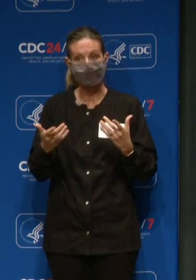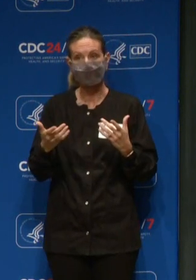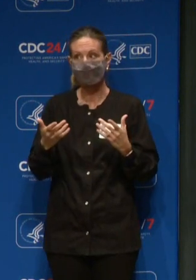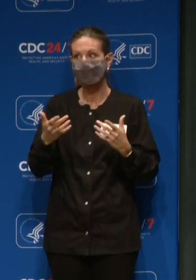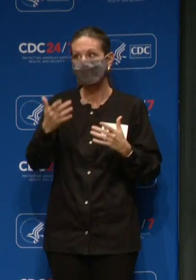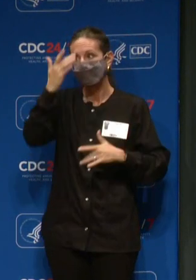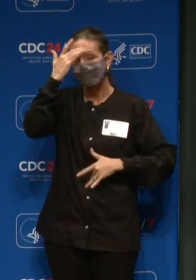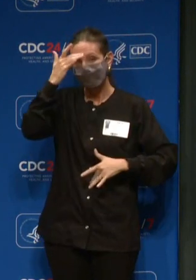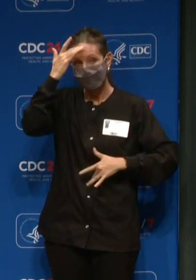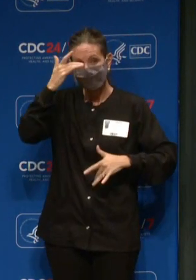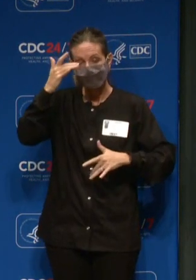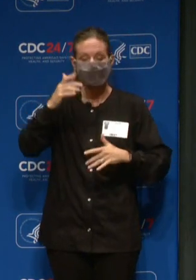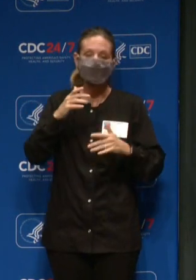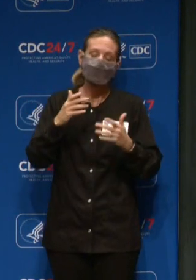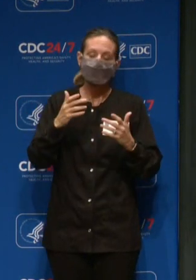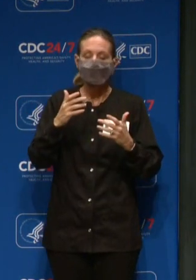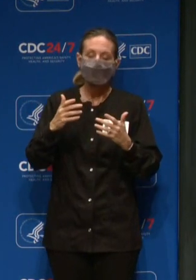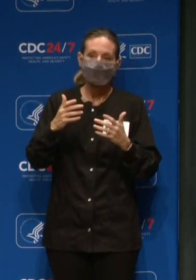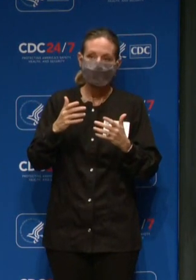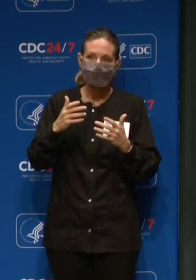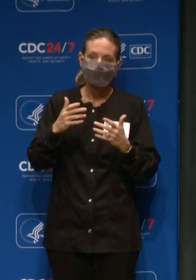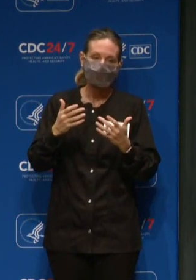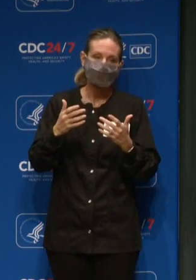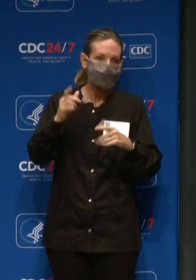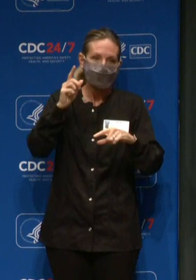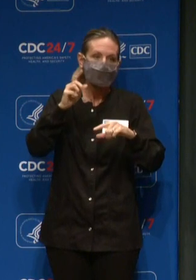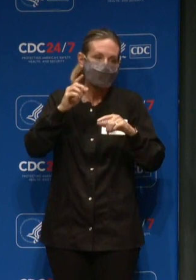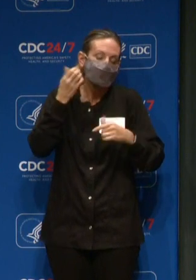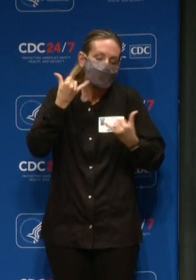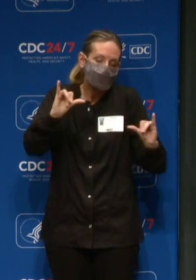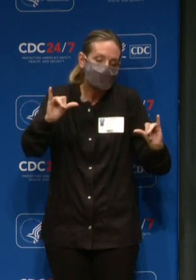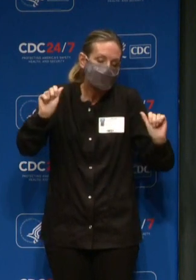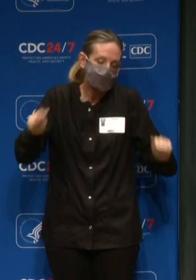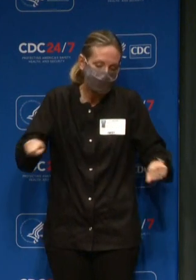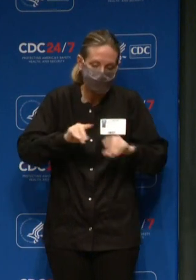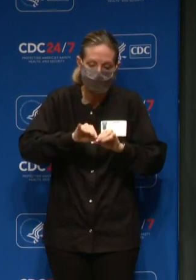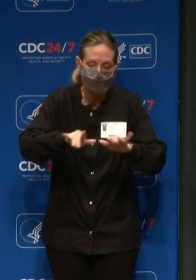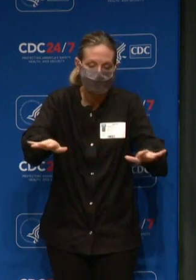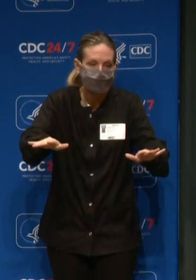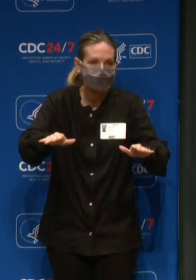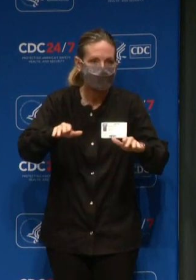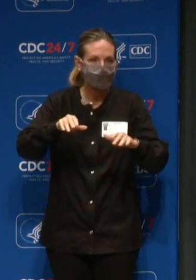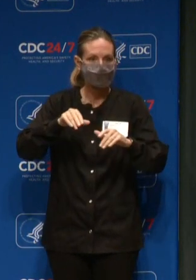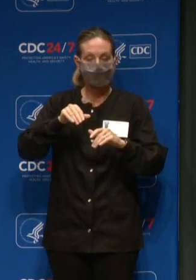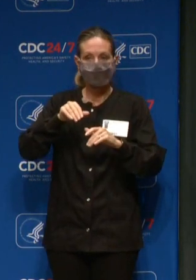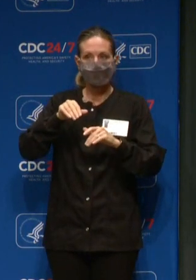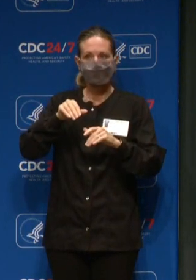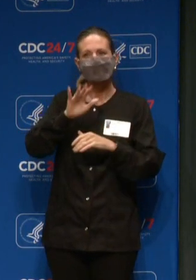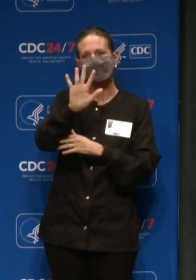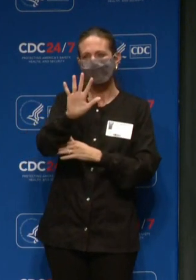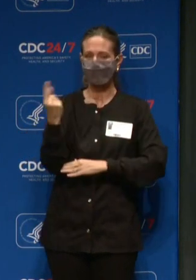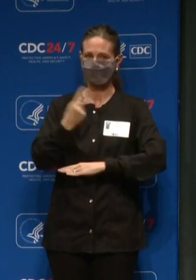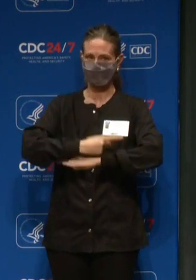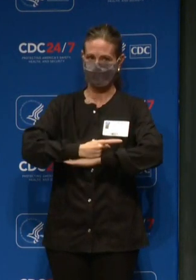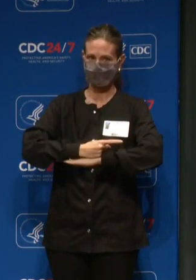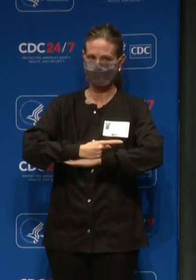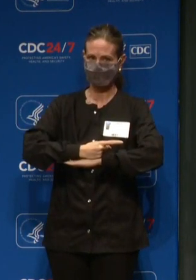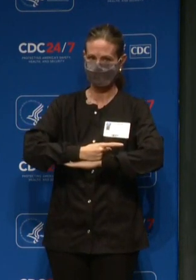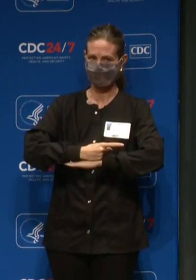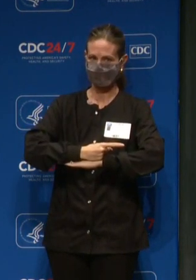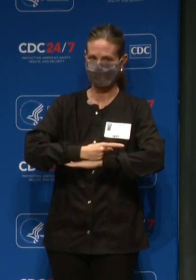average was a little more than 5 days, and then new data showed it was a little more than 7 days. When you looked at the